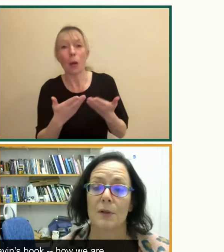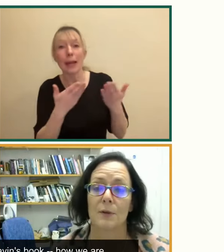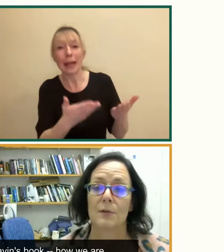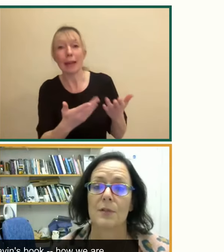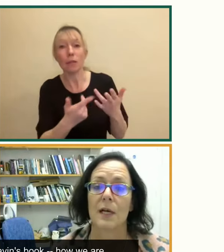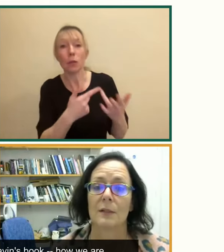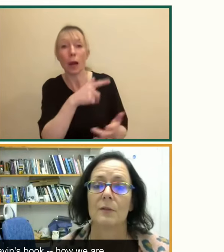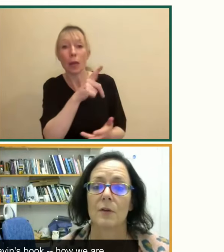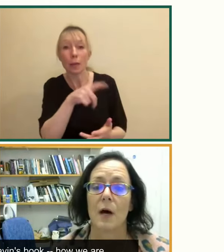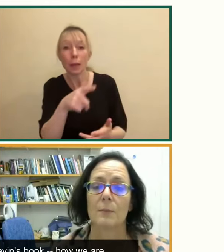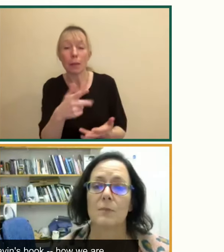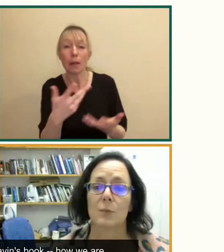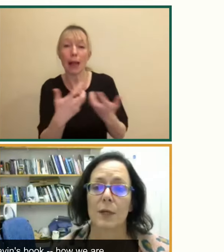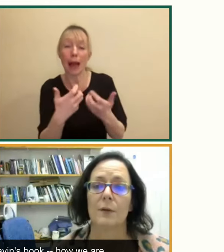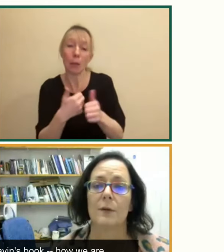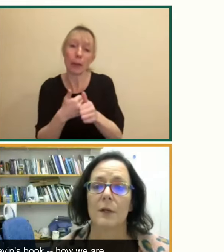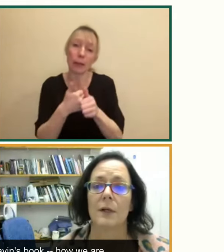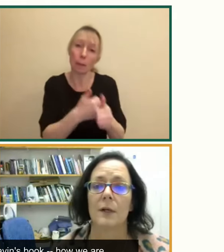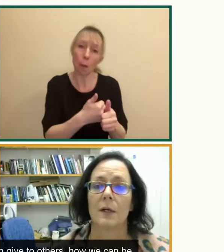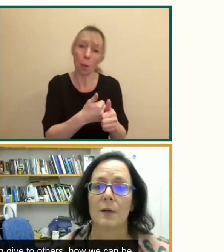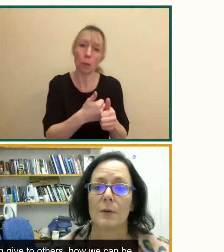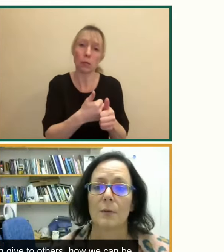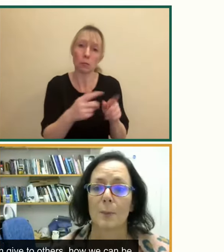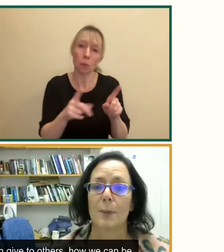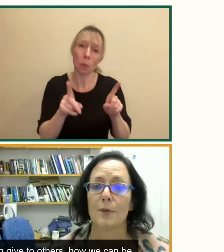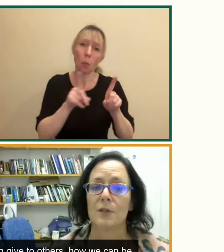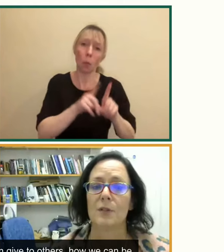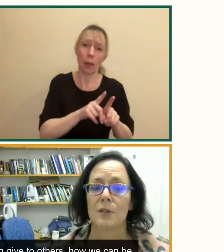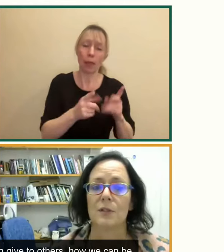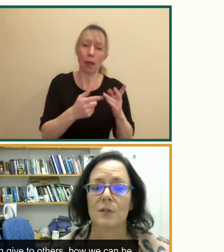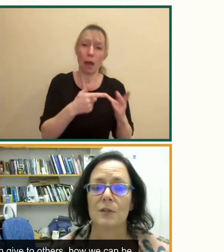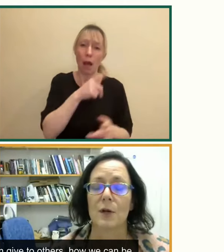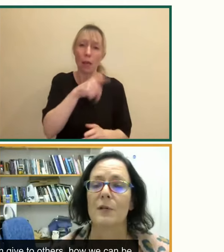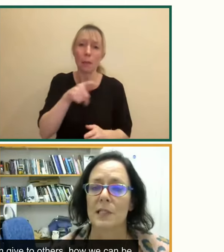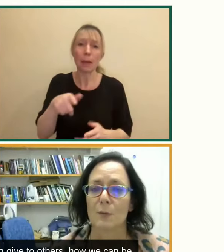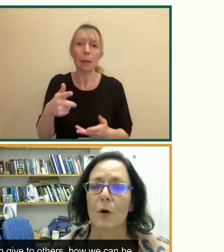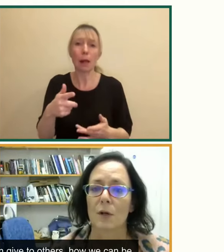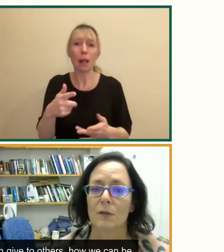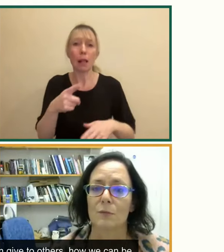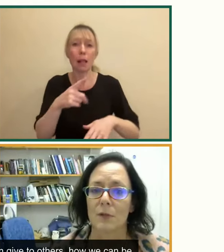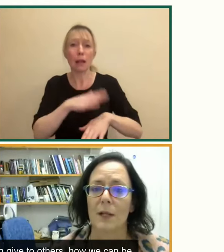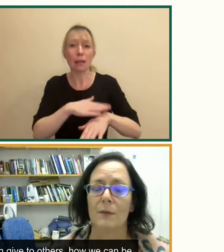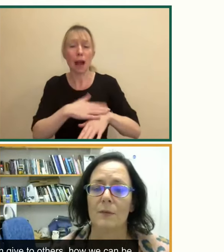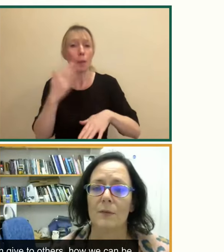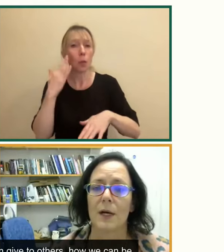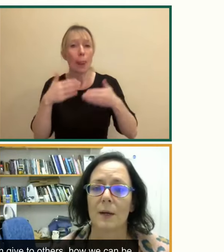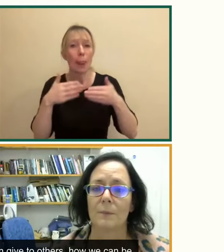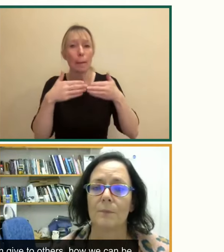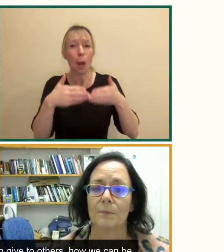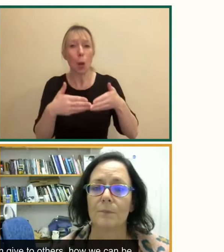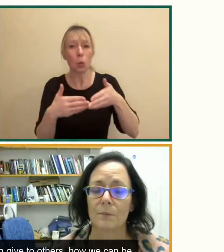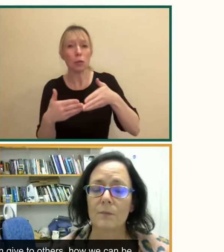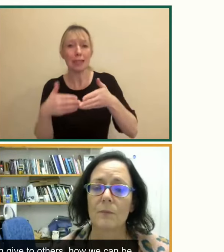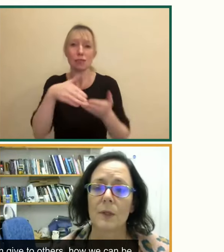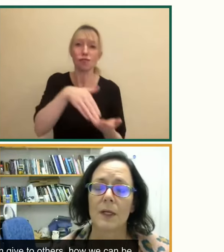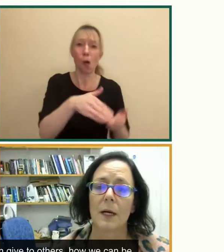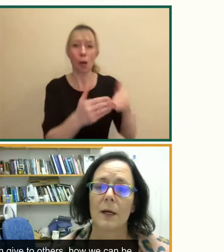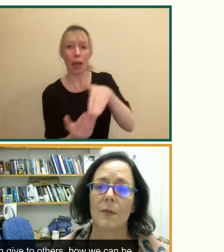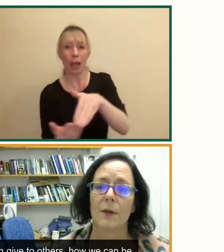can be with others at times when, you know, the boat is seriously rocked. And